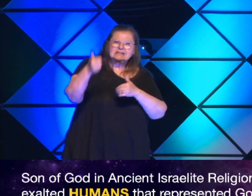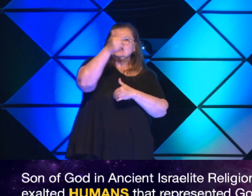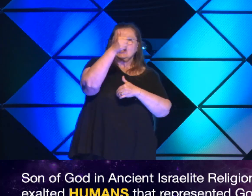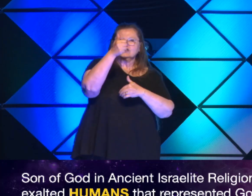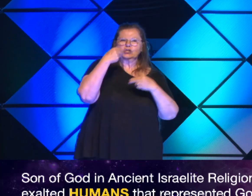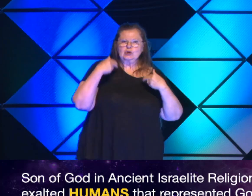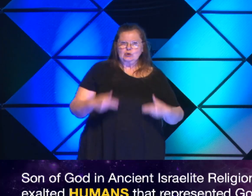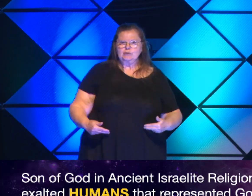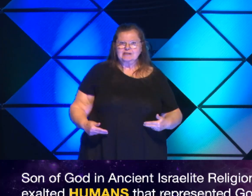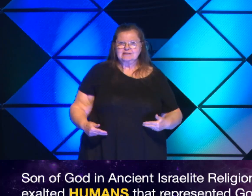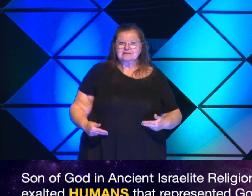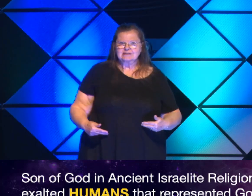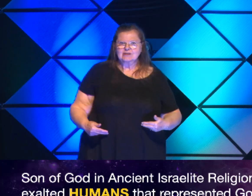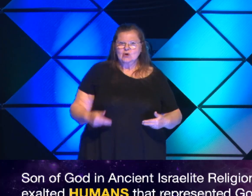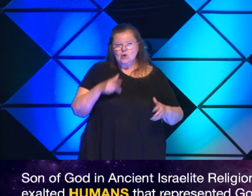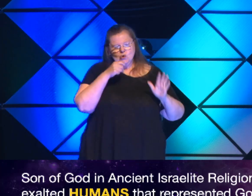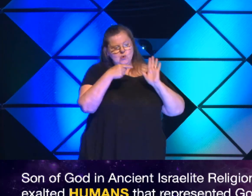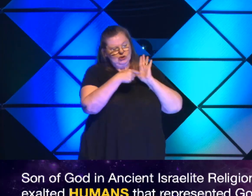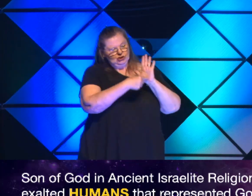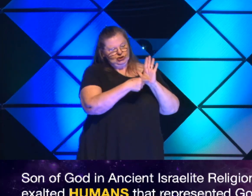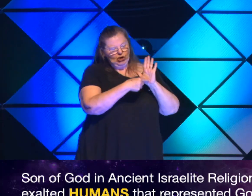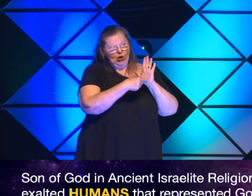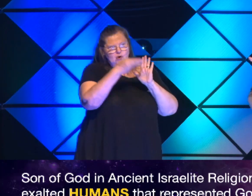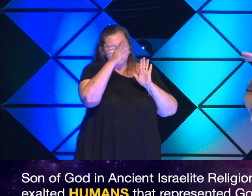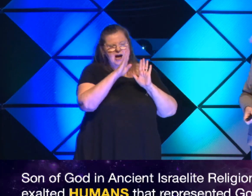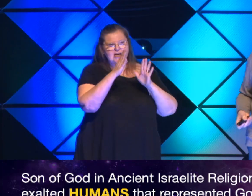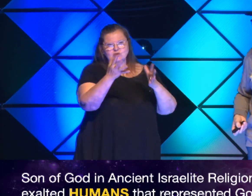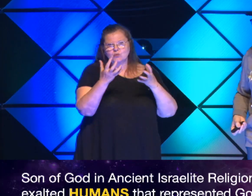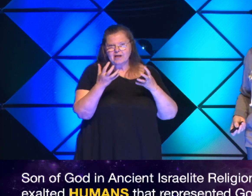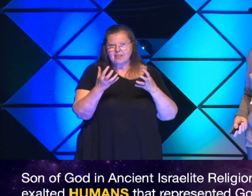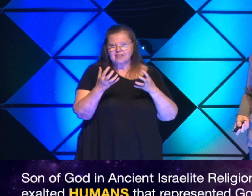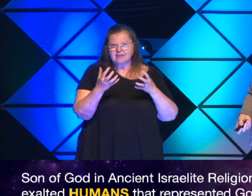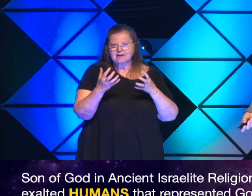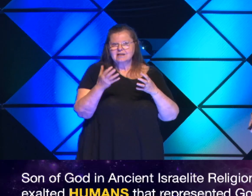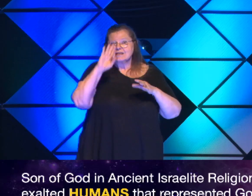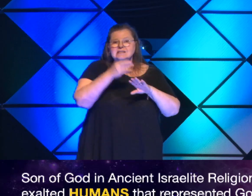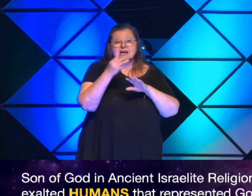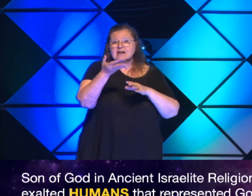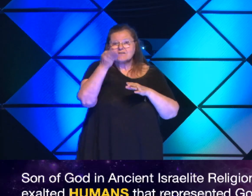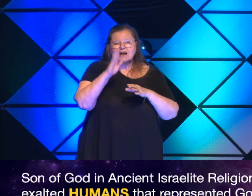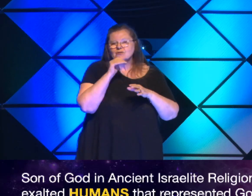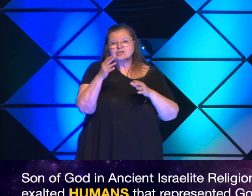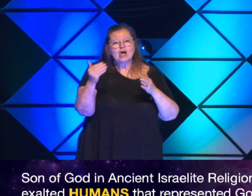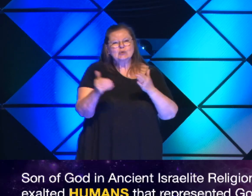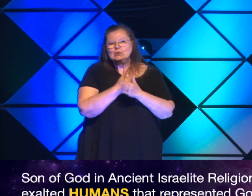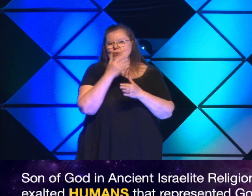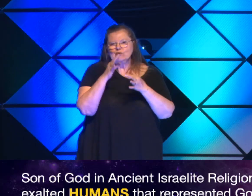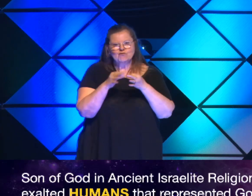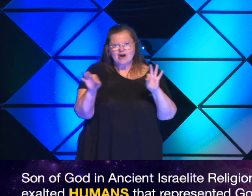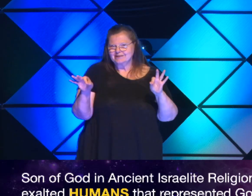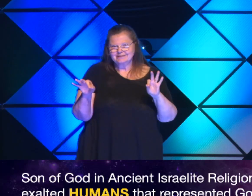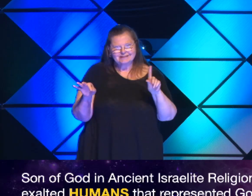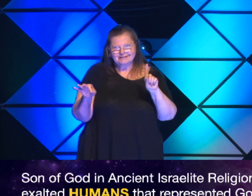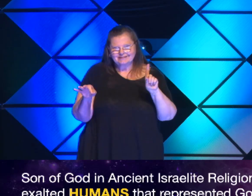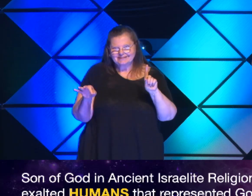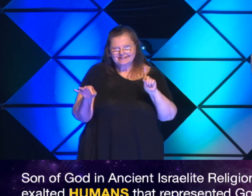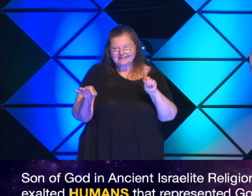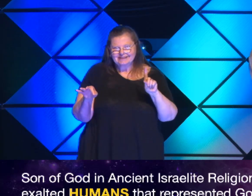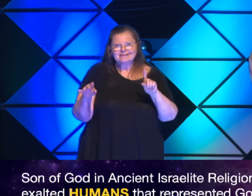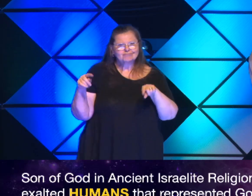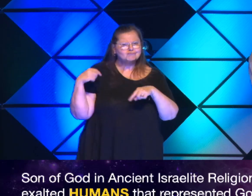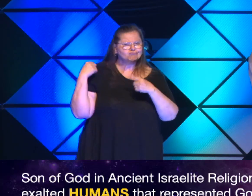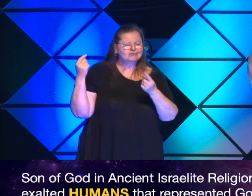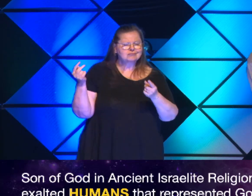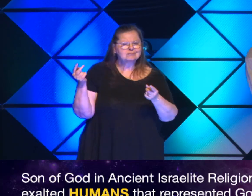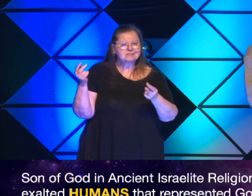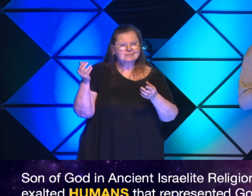This is within the religious tradition of Israel. Son of God was not a new phrase. So we have, you can read in some of our